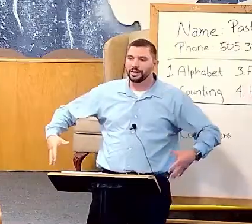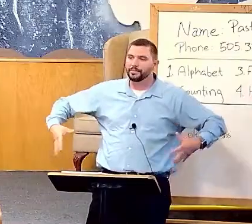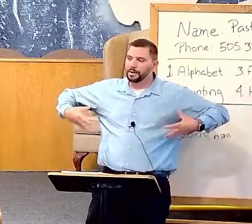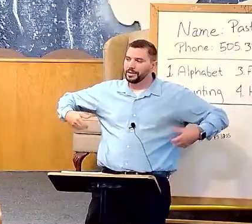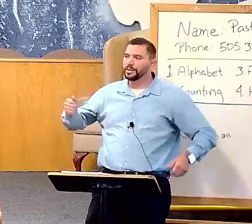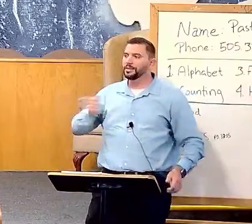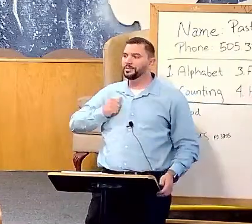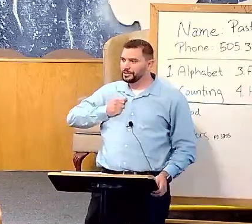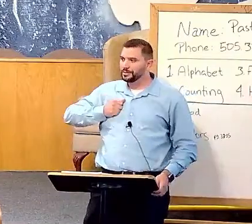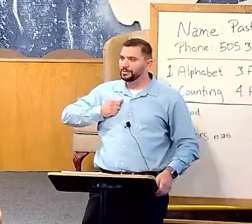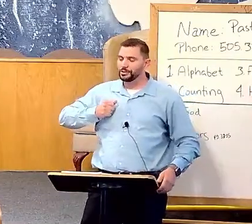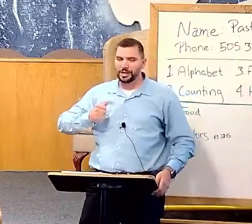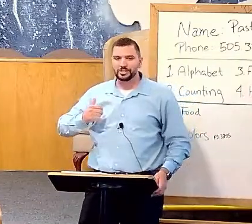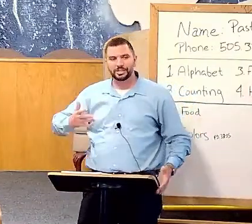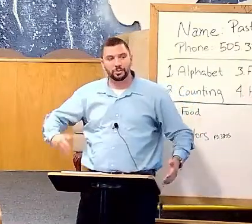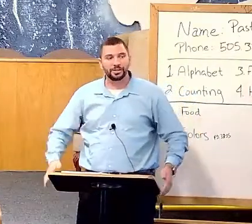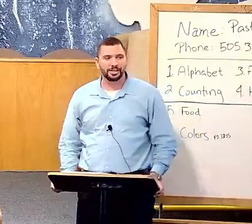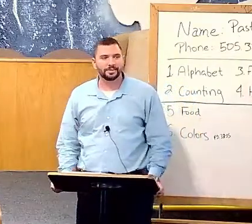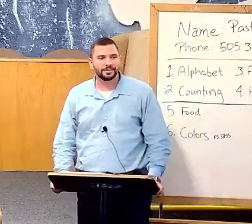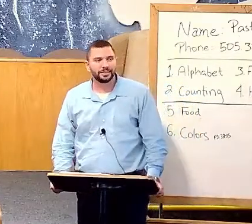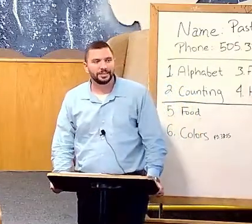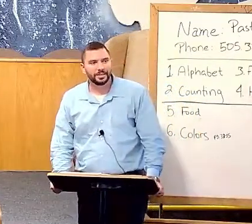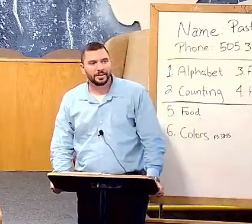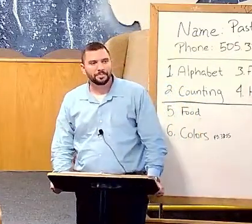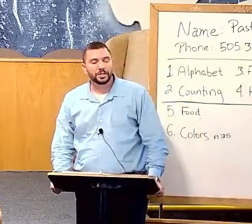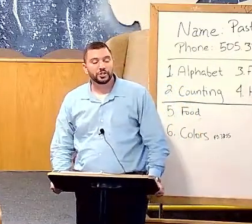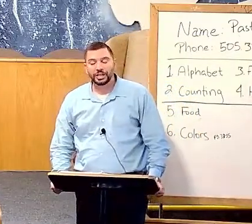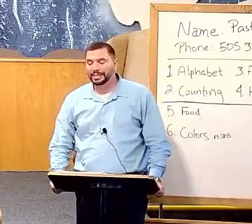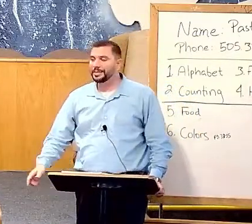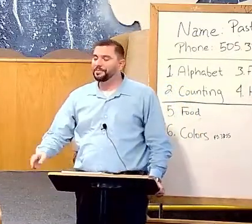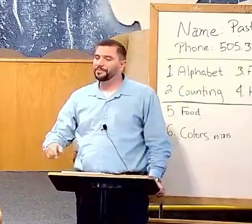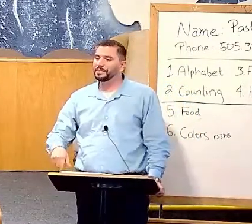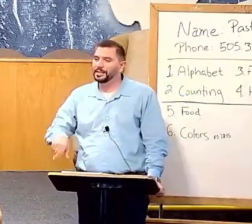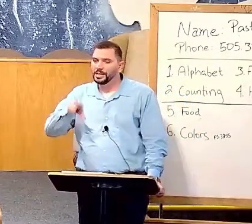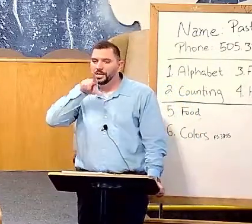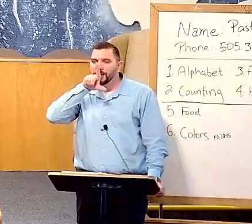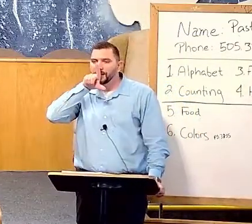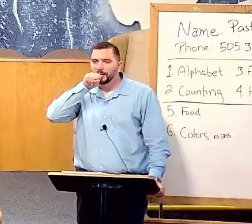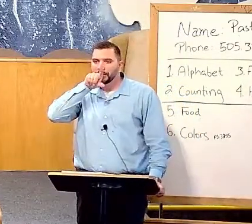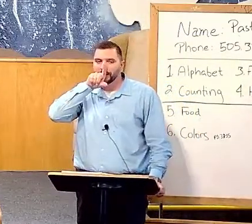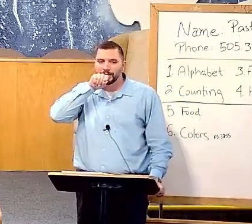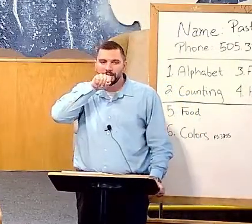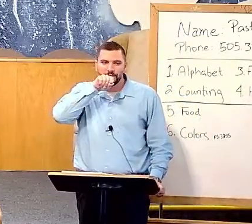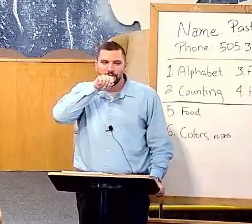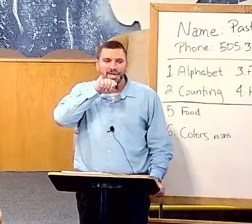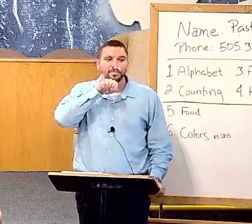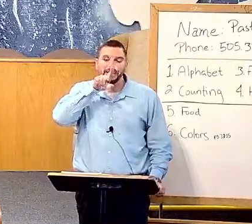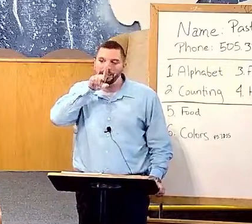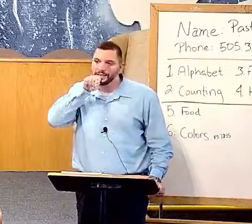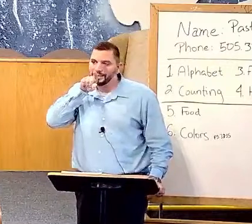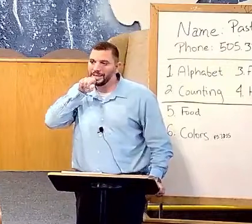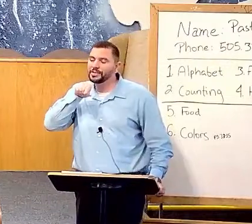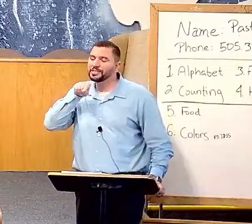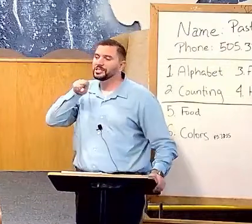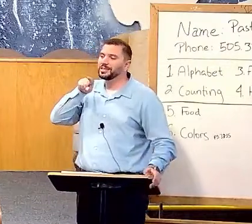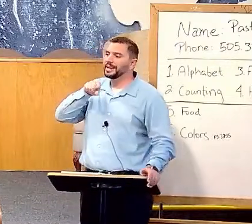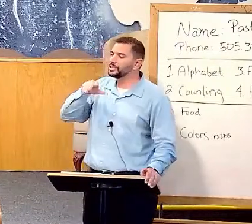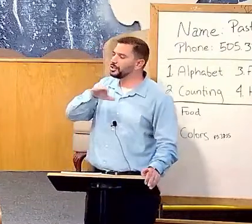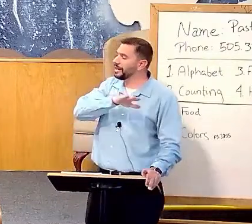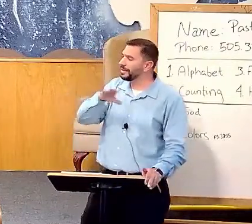monkey chest. That's gorilla. Chicken. They have a beak. Now this is a sign generic for